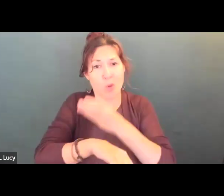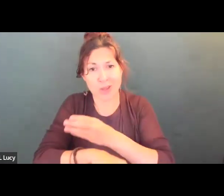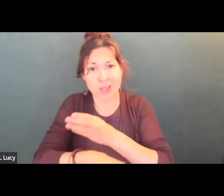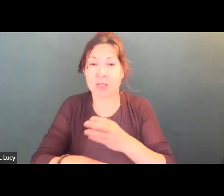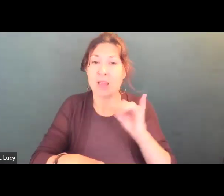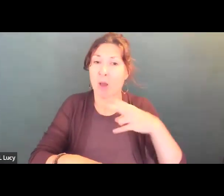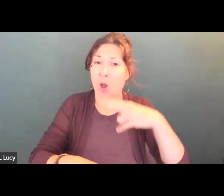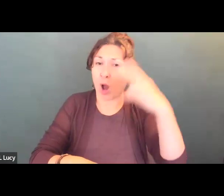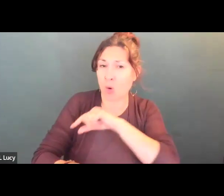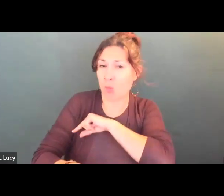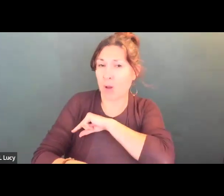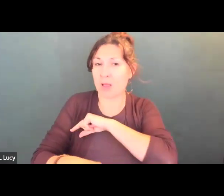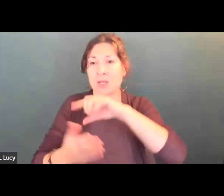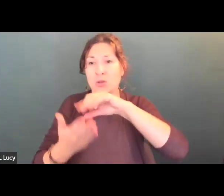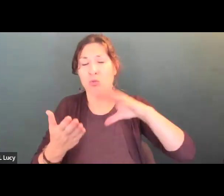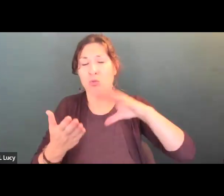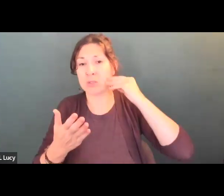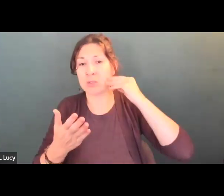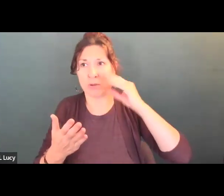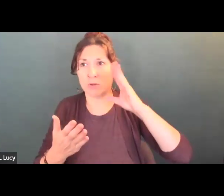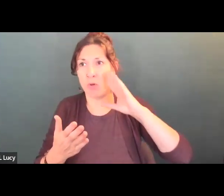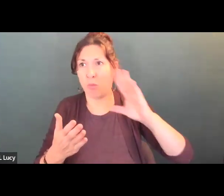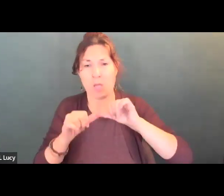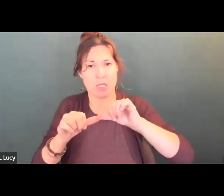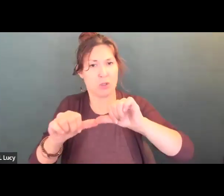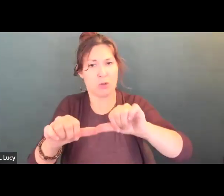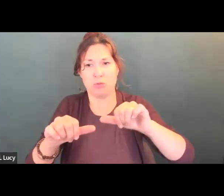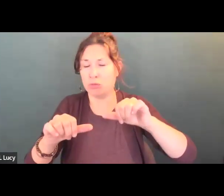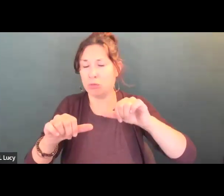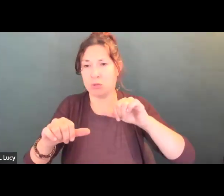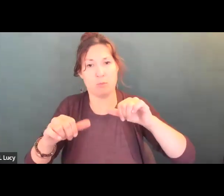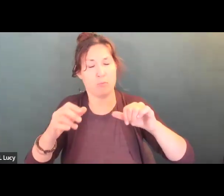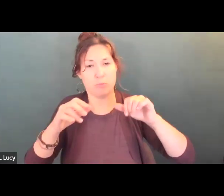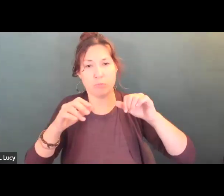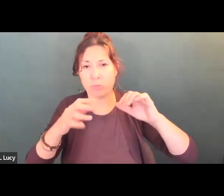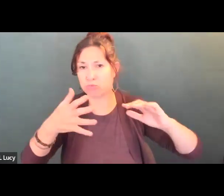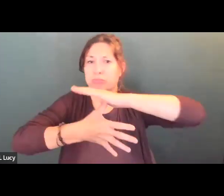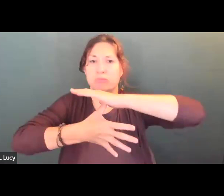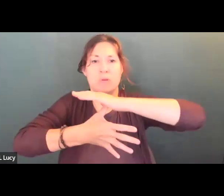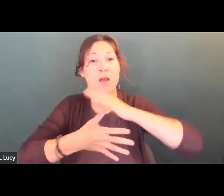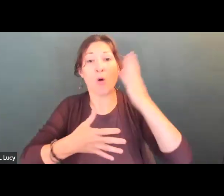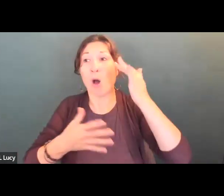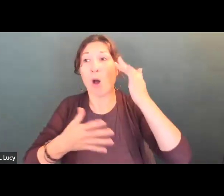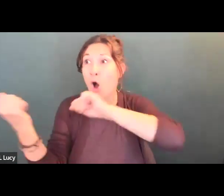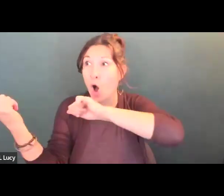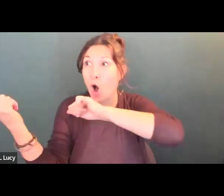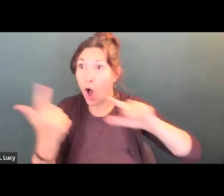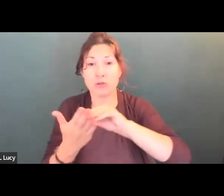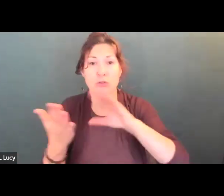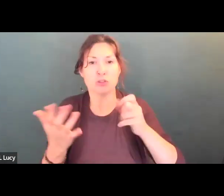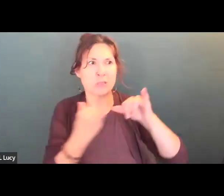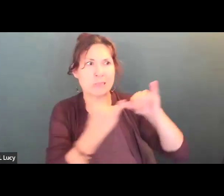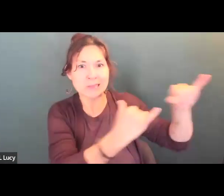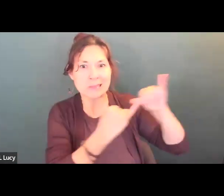needs to stay at our forefront so that all students in BPS can have what the Josiah Quincy students are about to have. Chair,